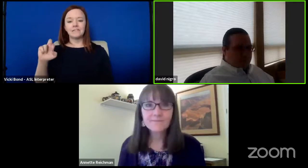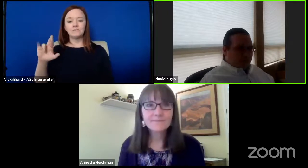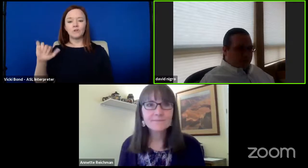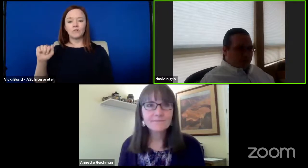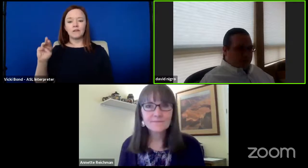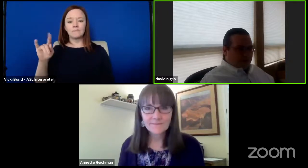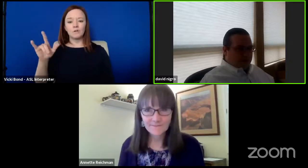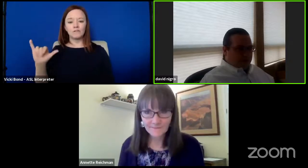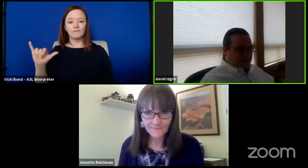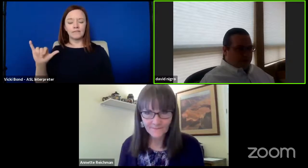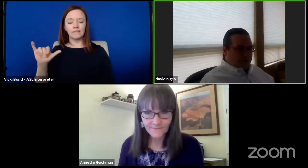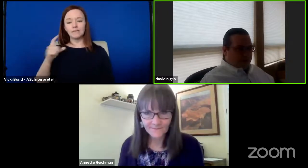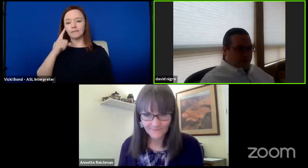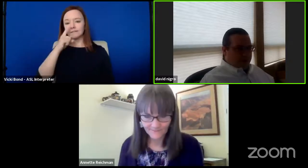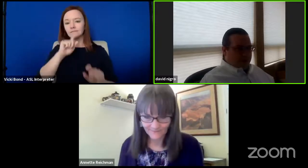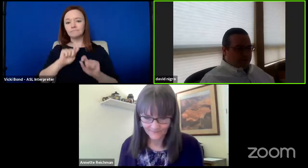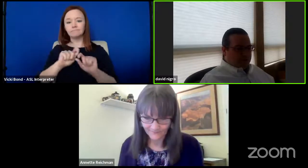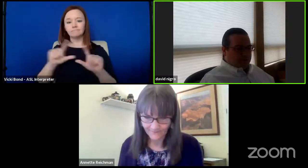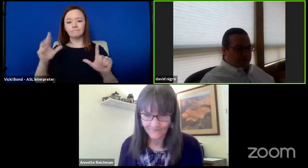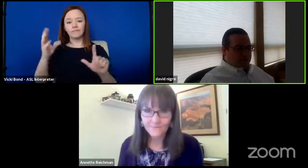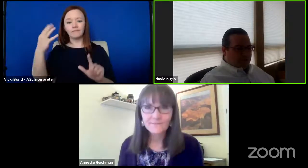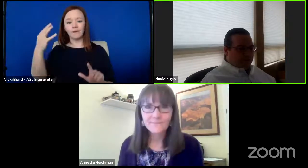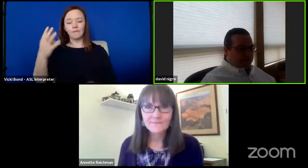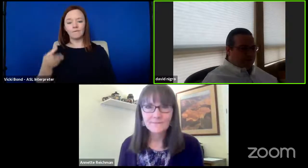Ms. Murphy, if you can start your video.